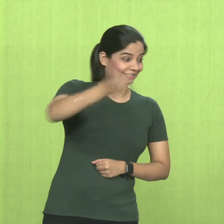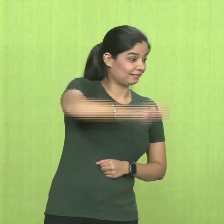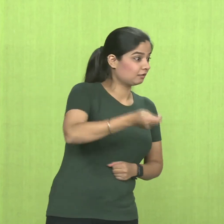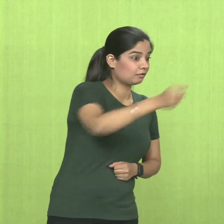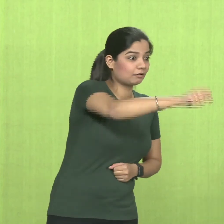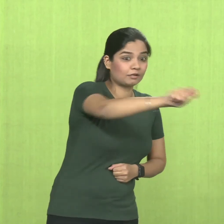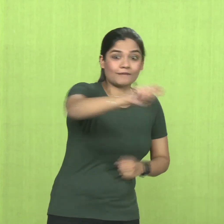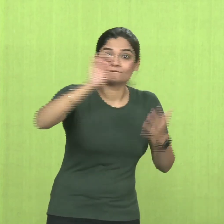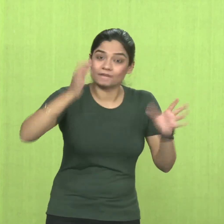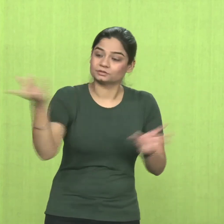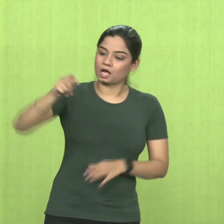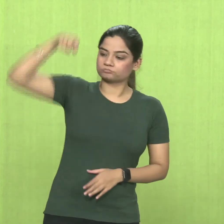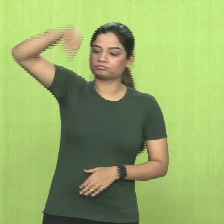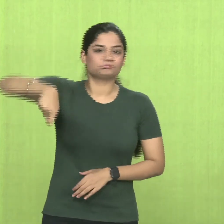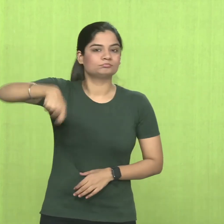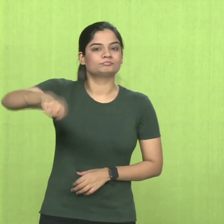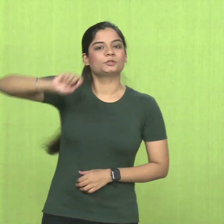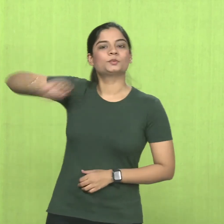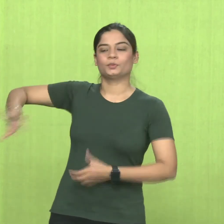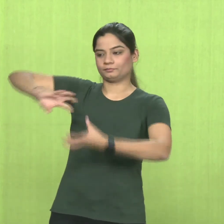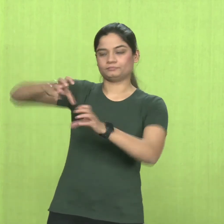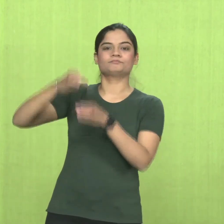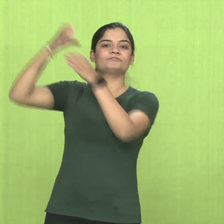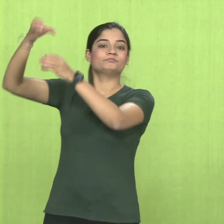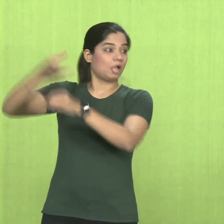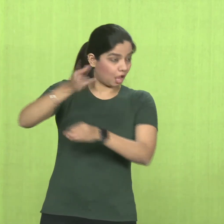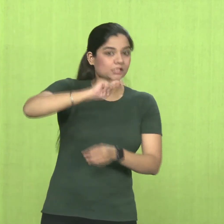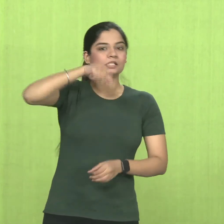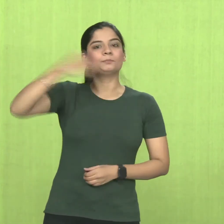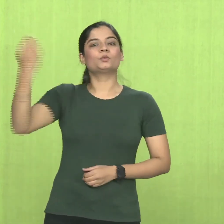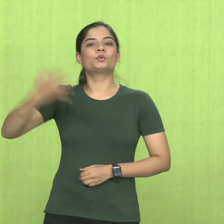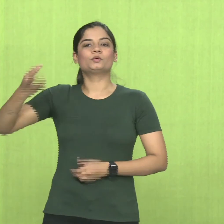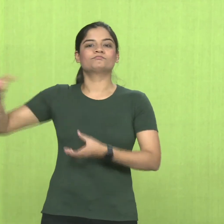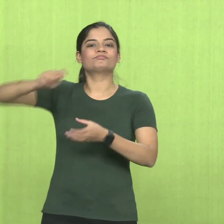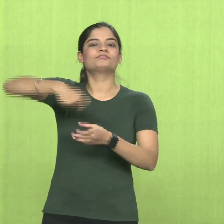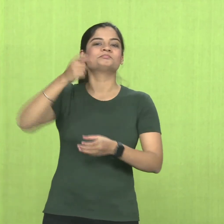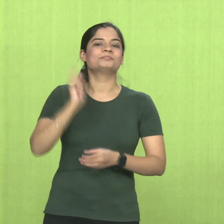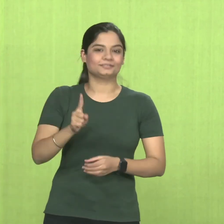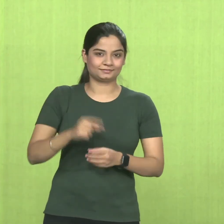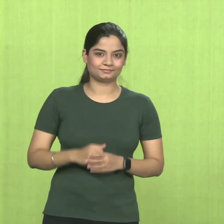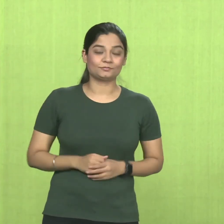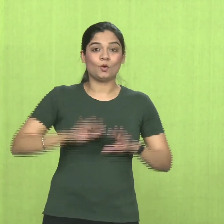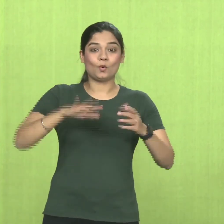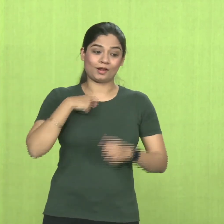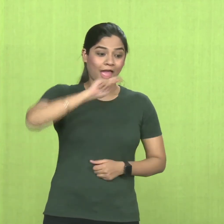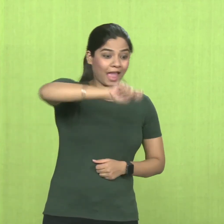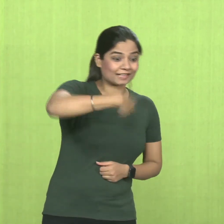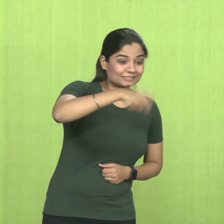to you put it in the plate, always remove the spoon and keep using new spoons every day.